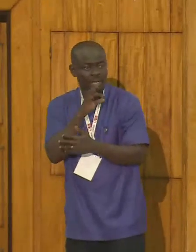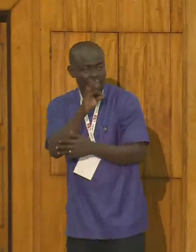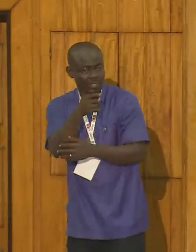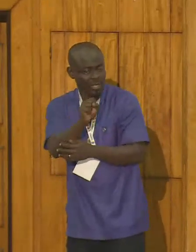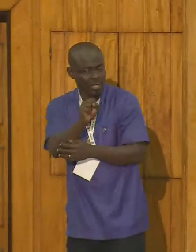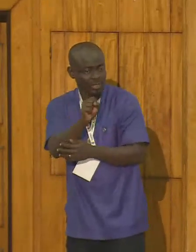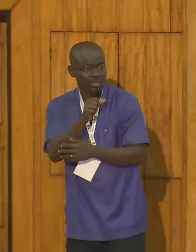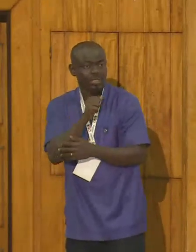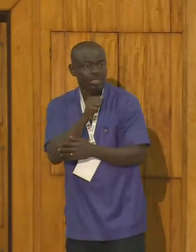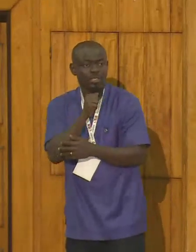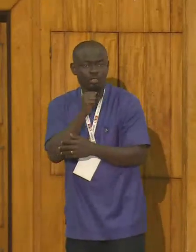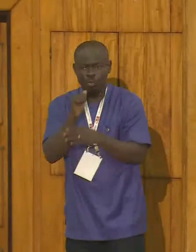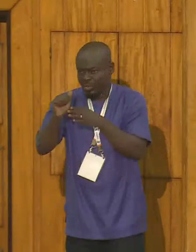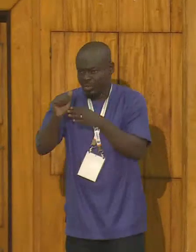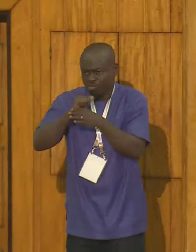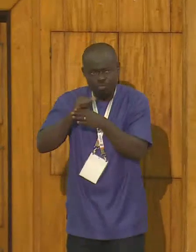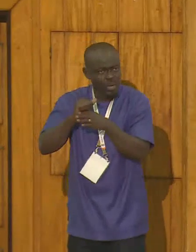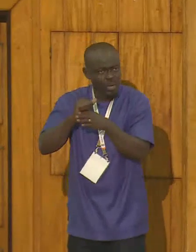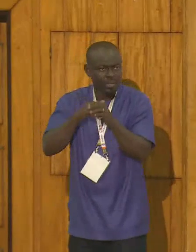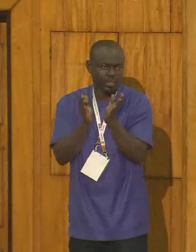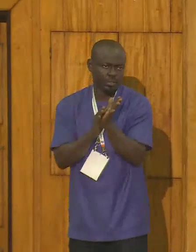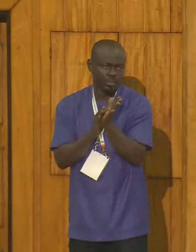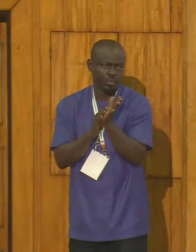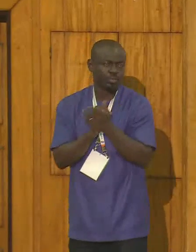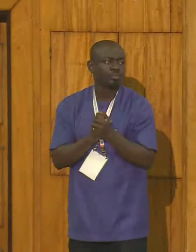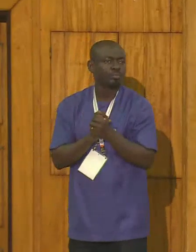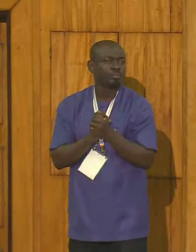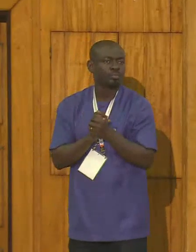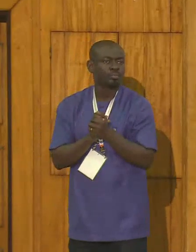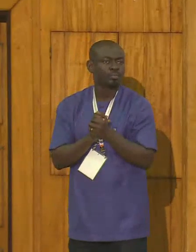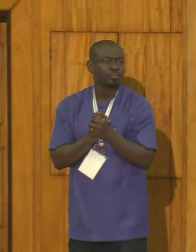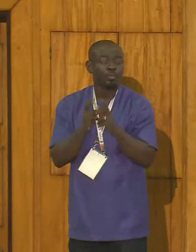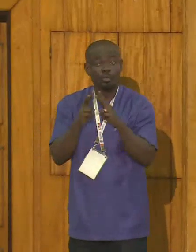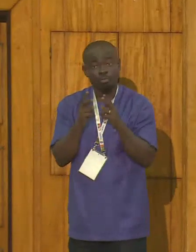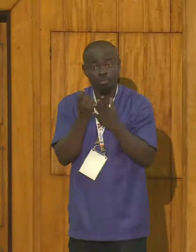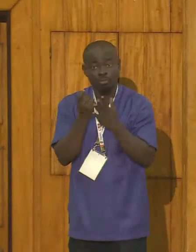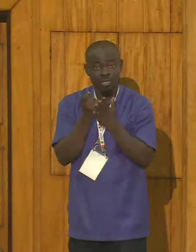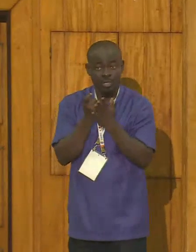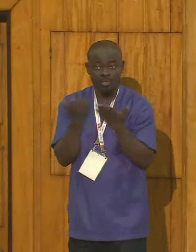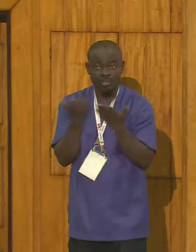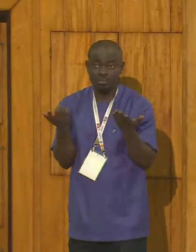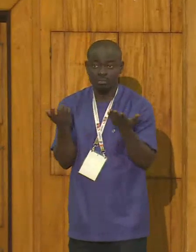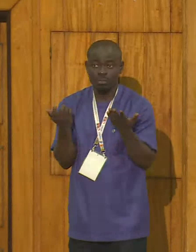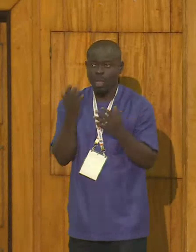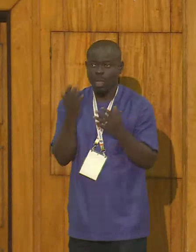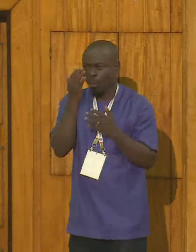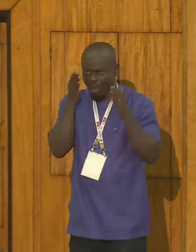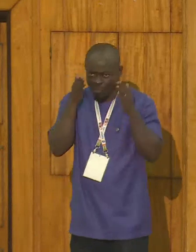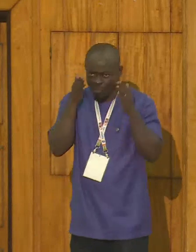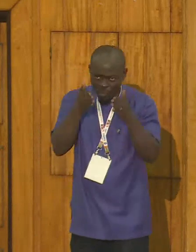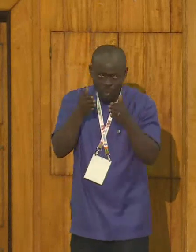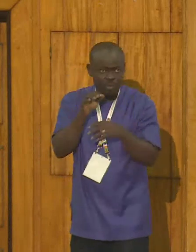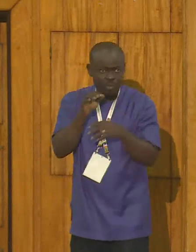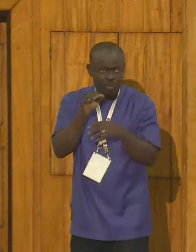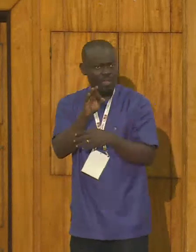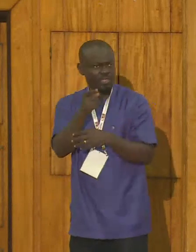not in training curricula. Okay, so discussions. Why are we focusing on this?